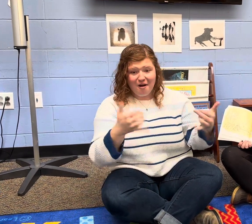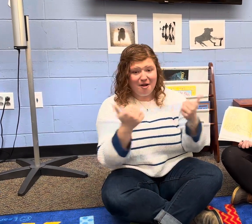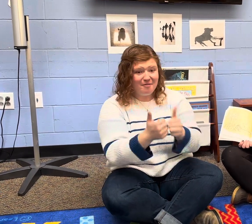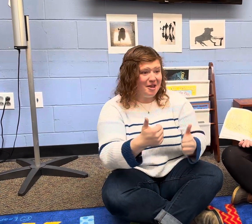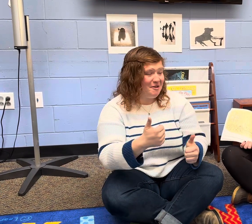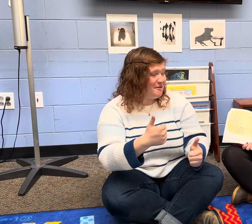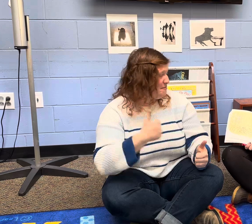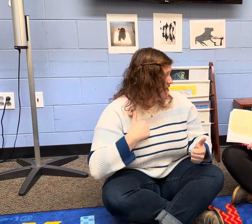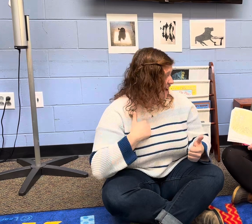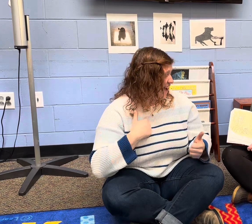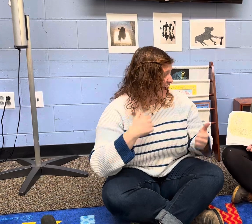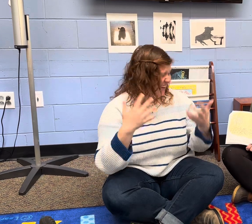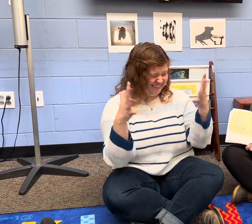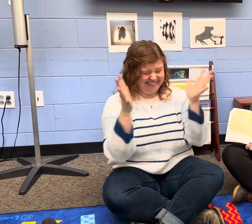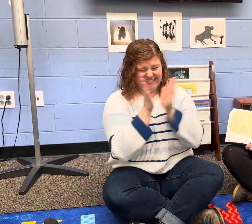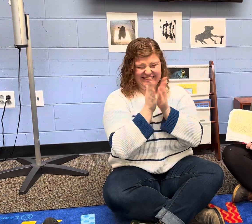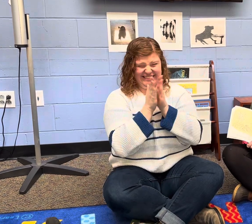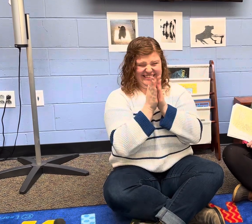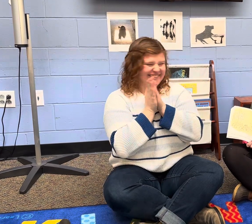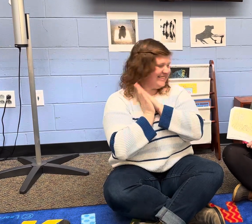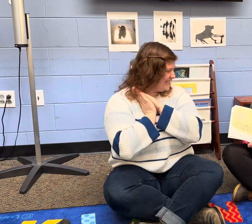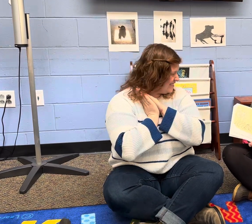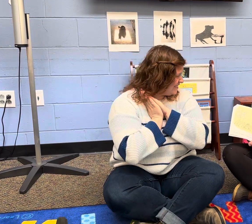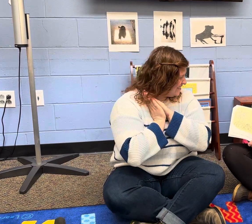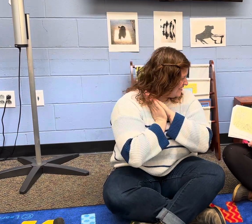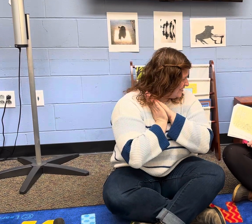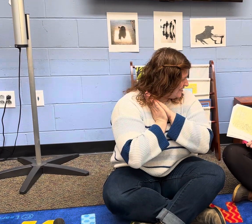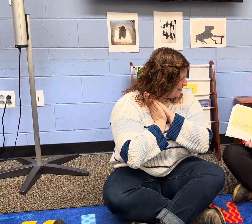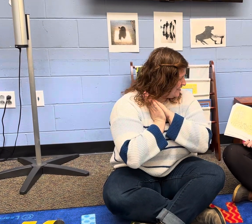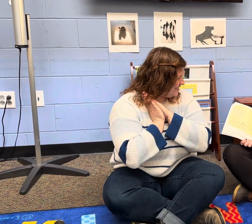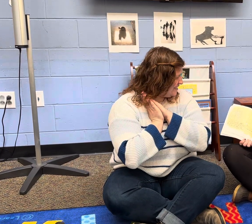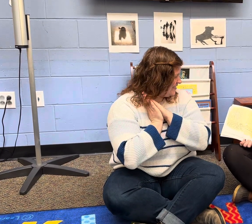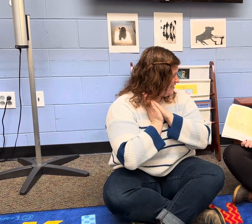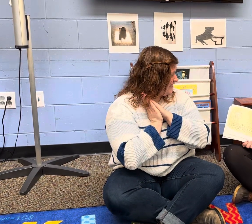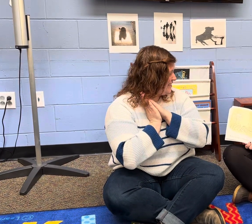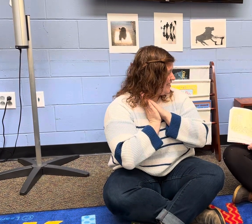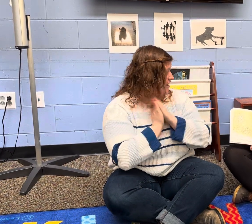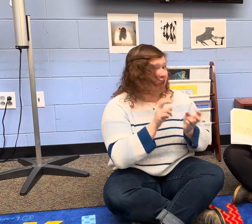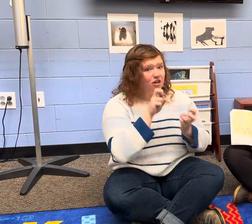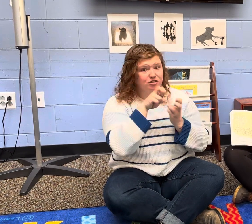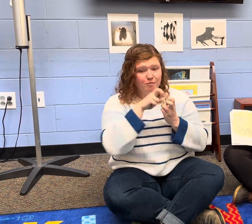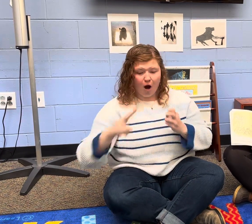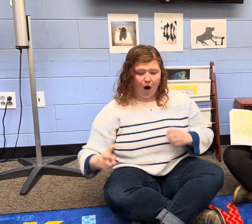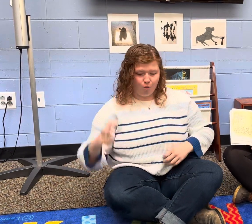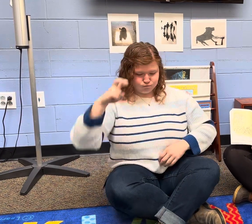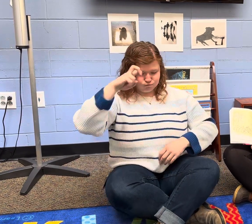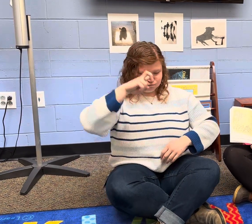be. For all of them. All of them wanted to play with me